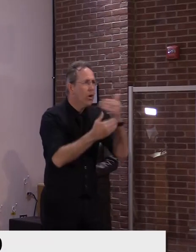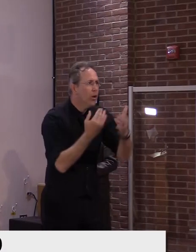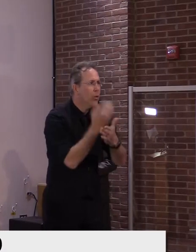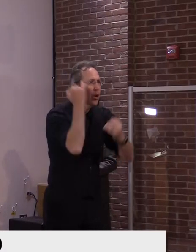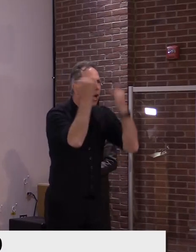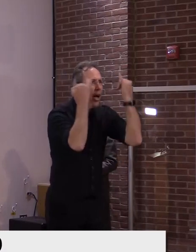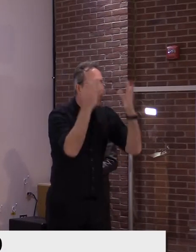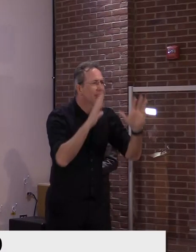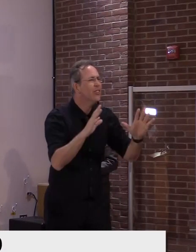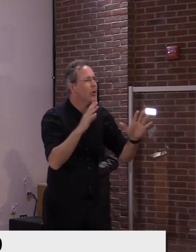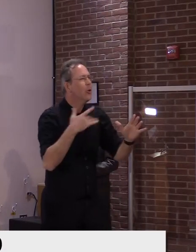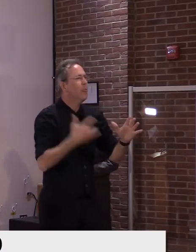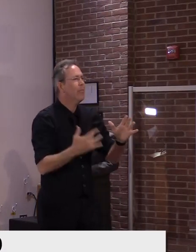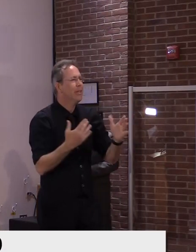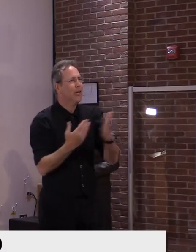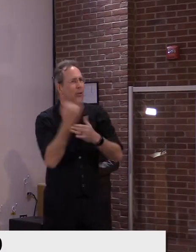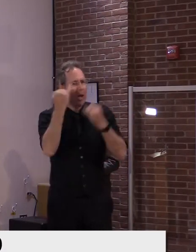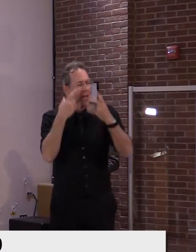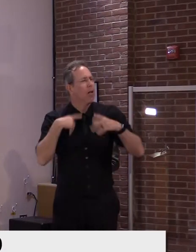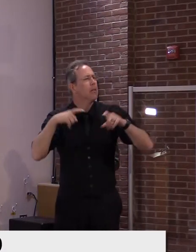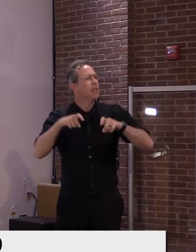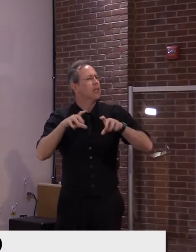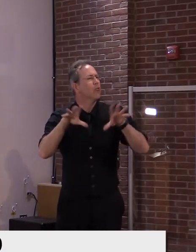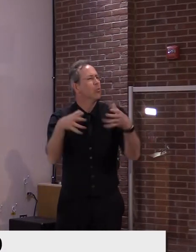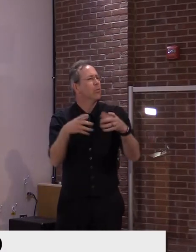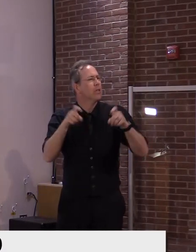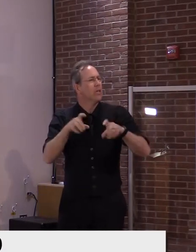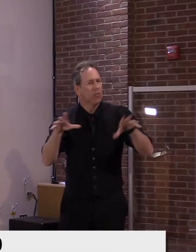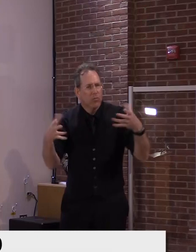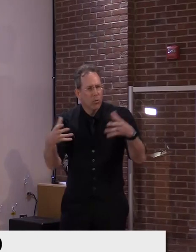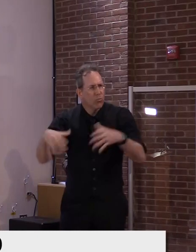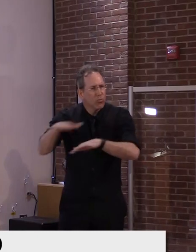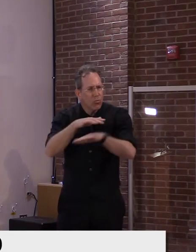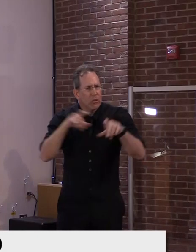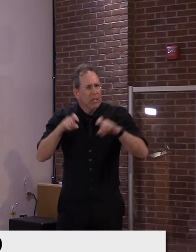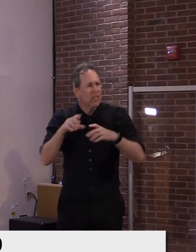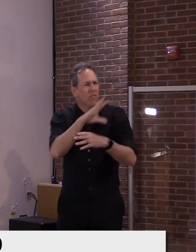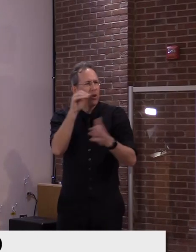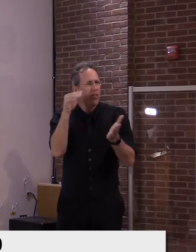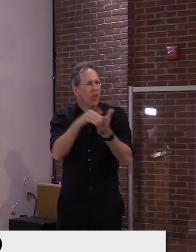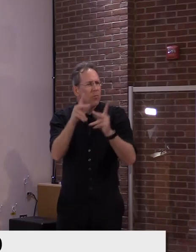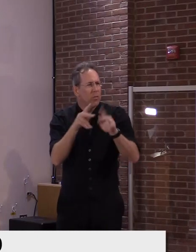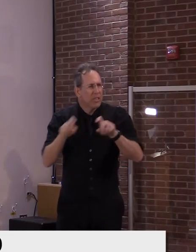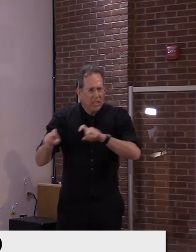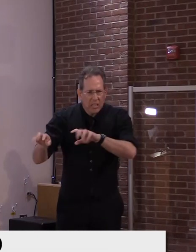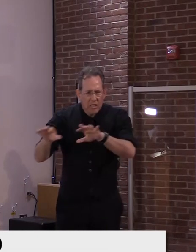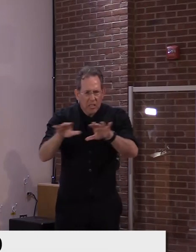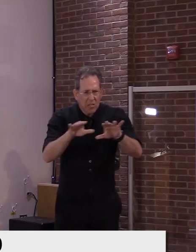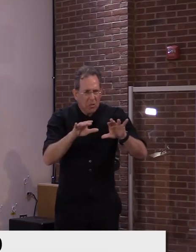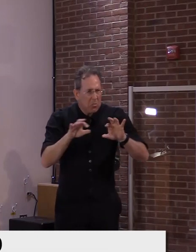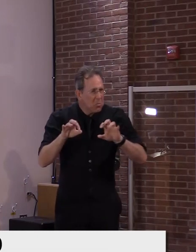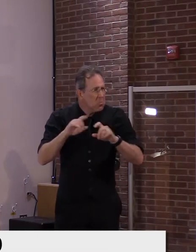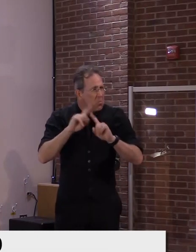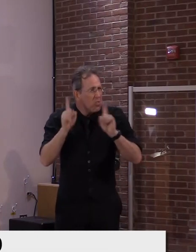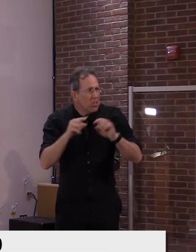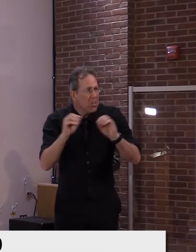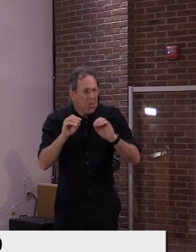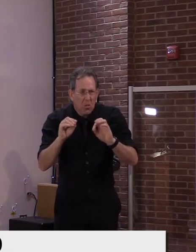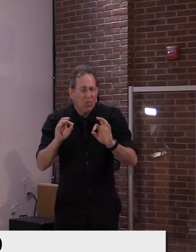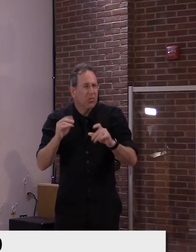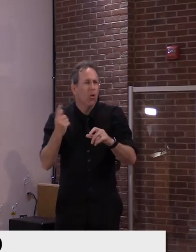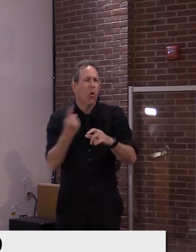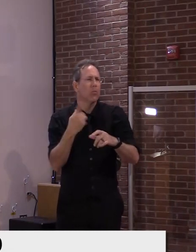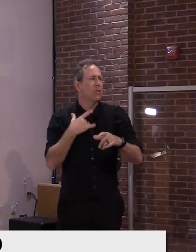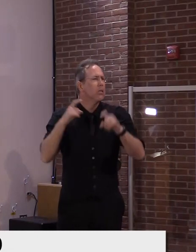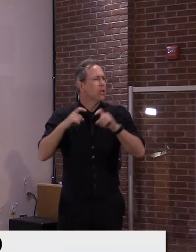up accruing, and we start to learn something we didn't learn in the original study about what can and